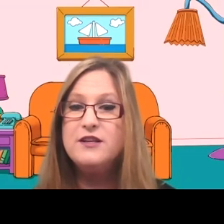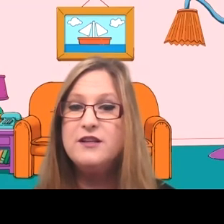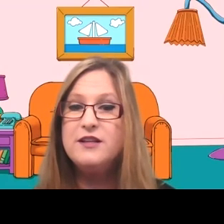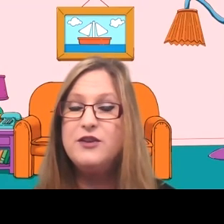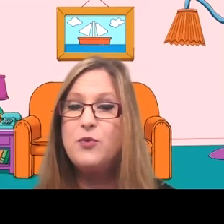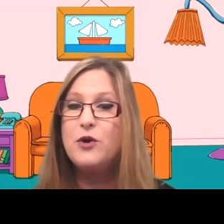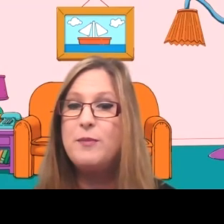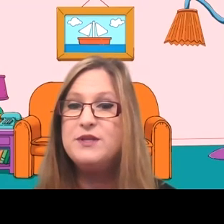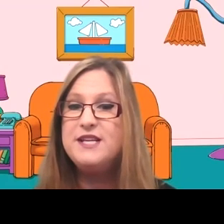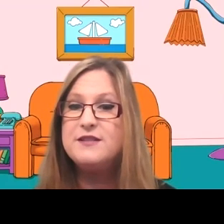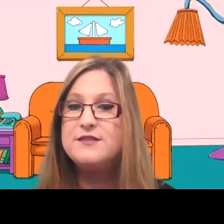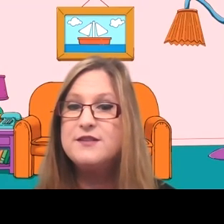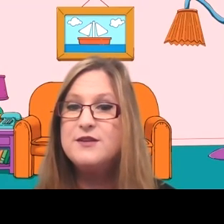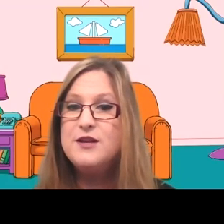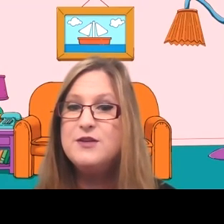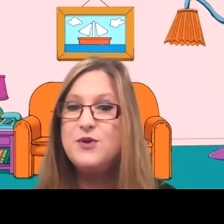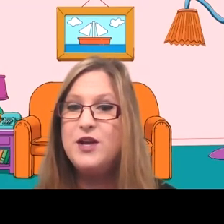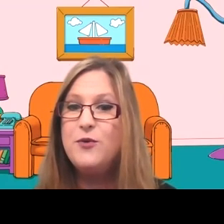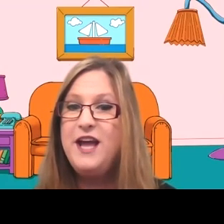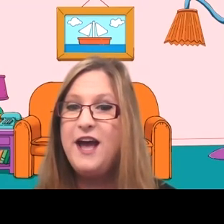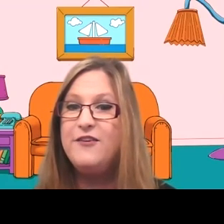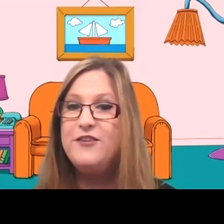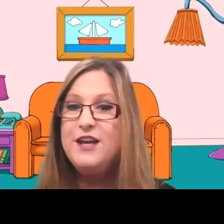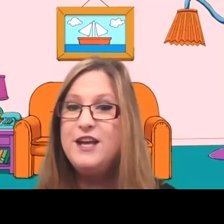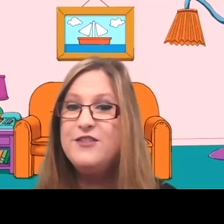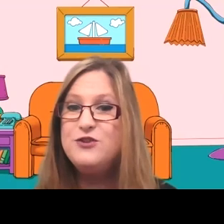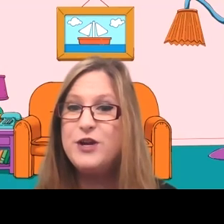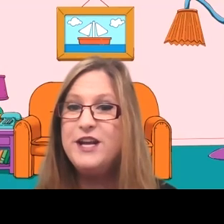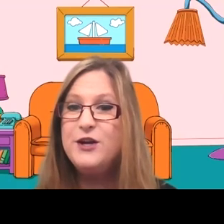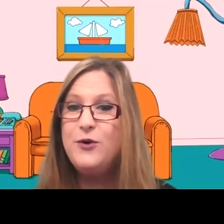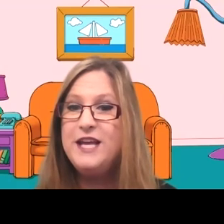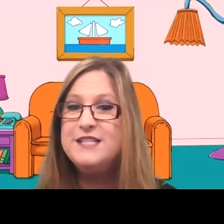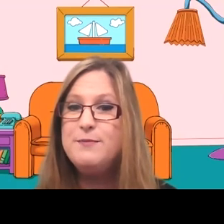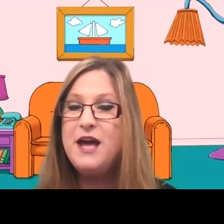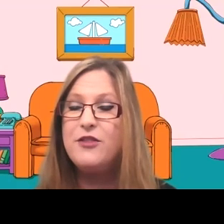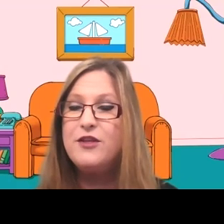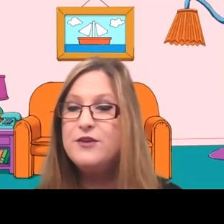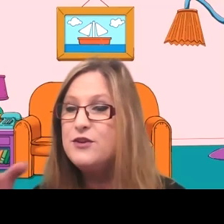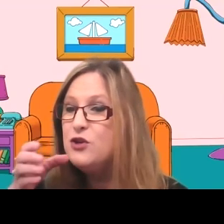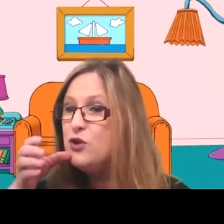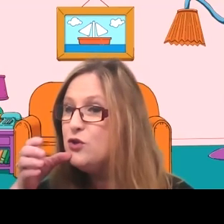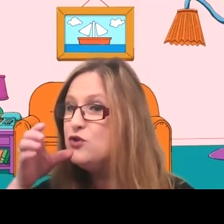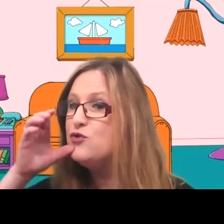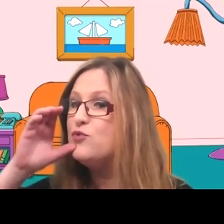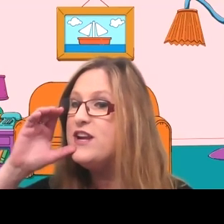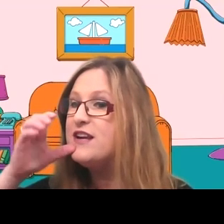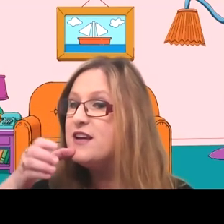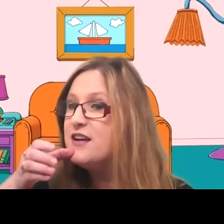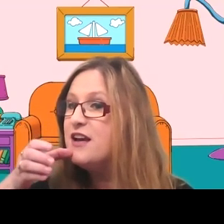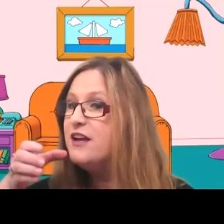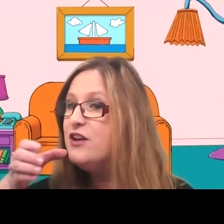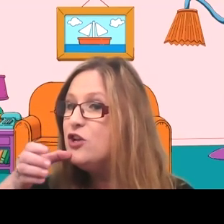object that the word represents. So here we have the drink going into the mouth.